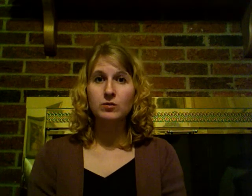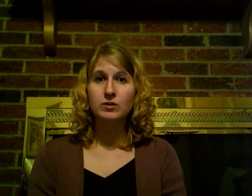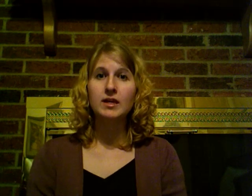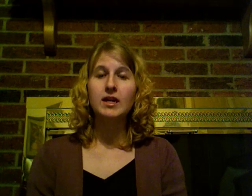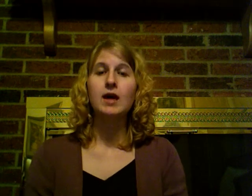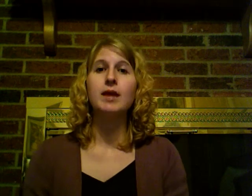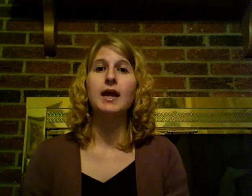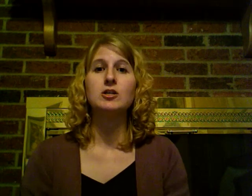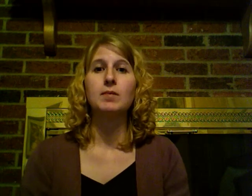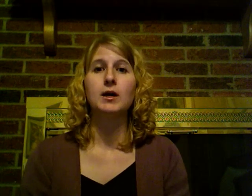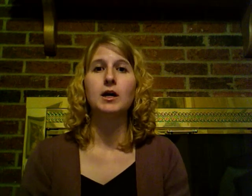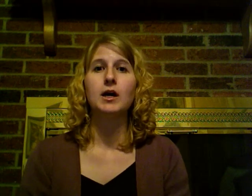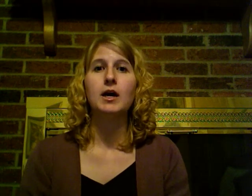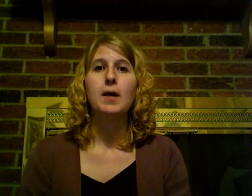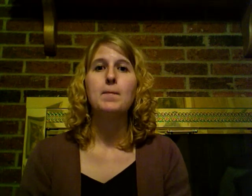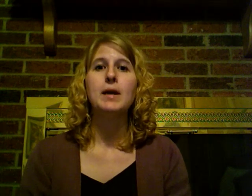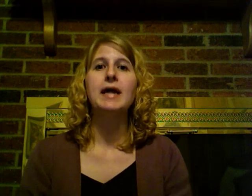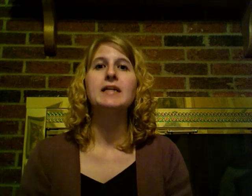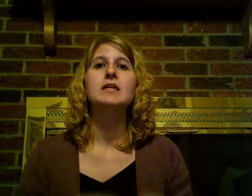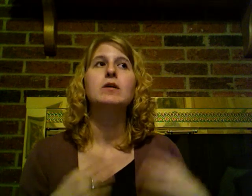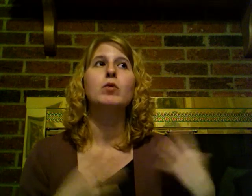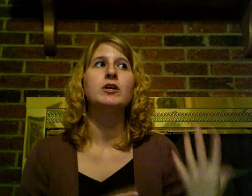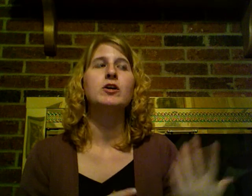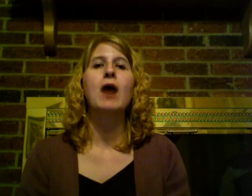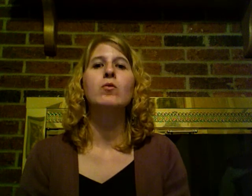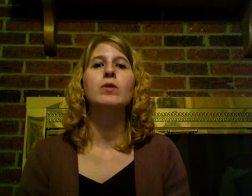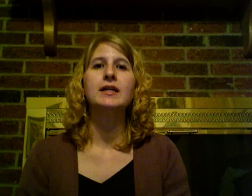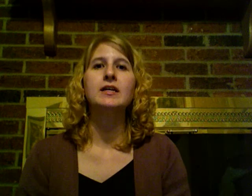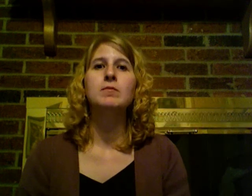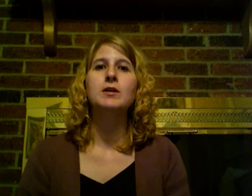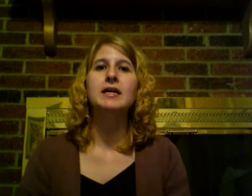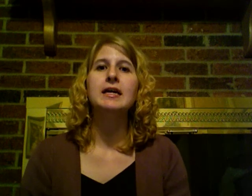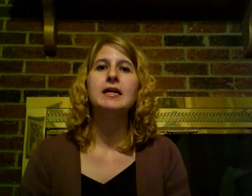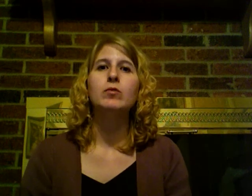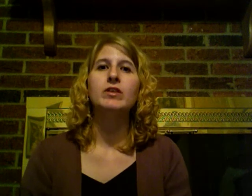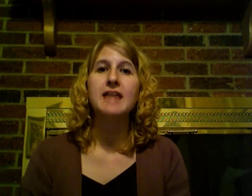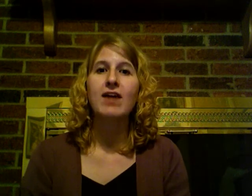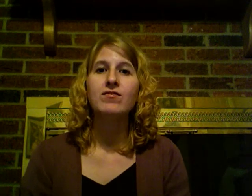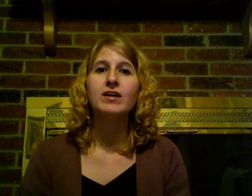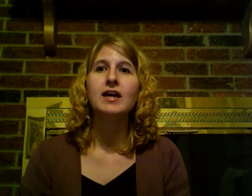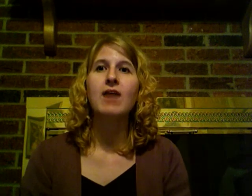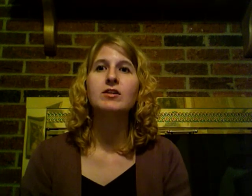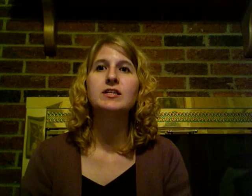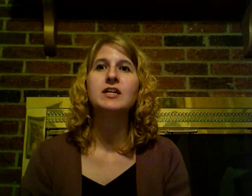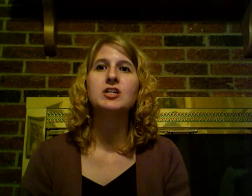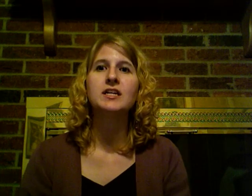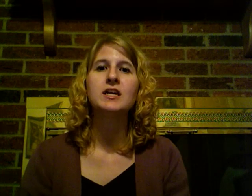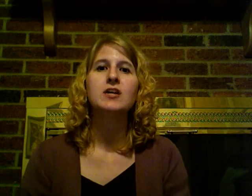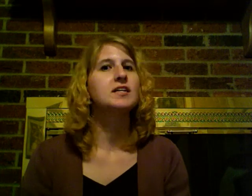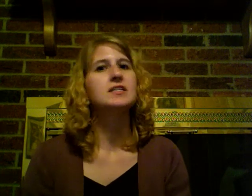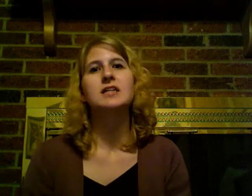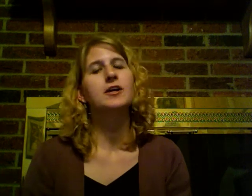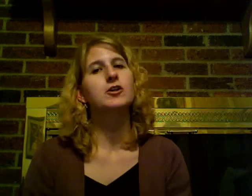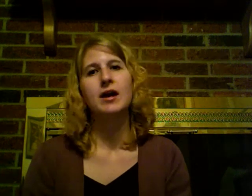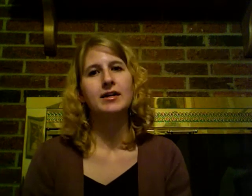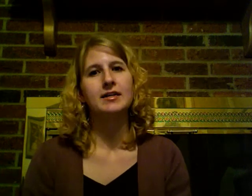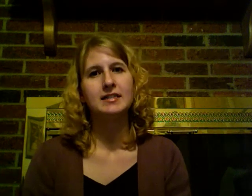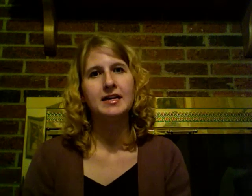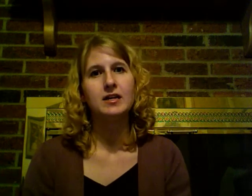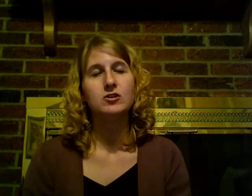the agent marker, but when you're out in the community with deaf in conversation, chances are you're not going to see it, so you